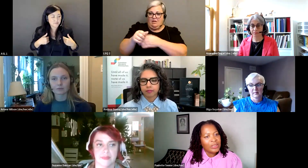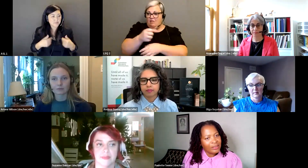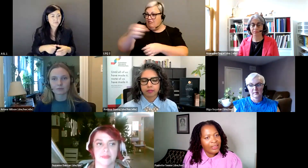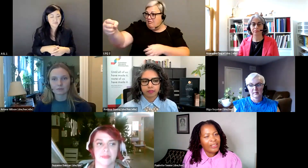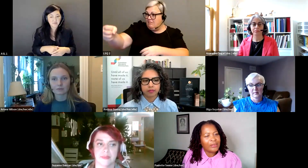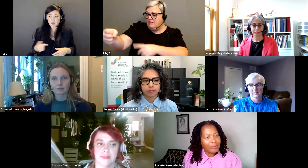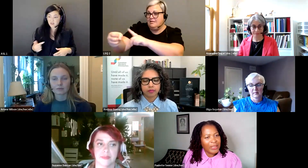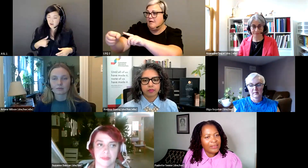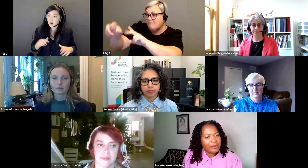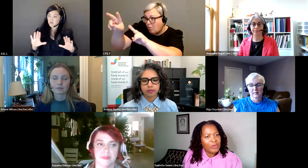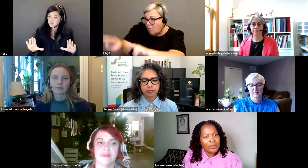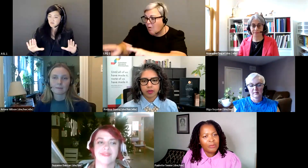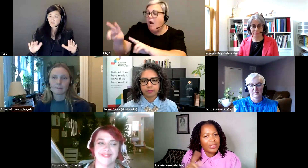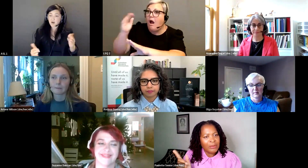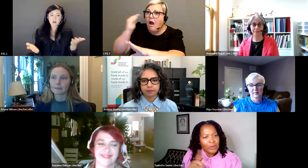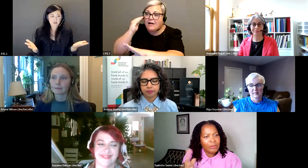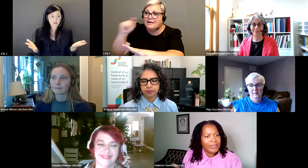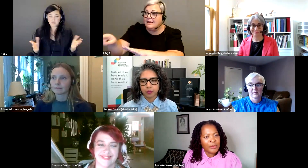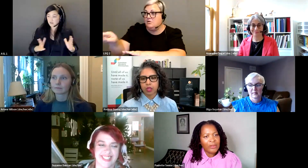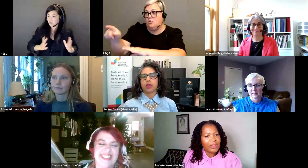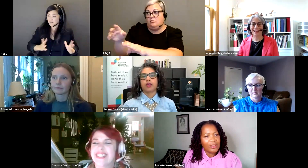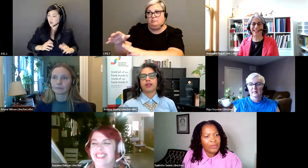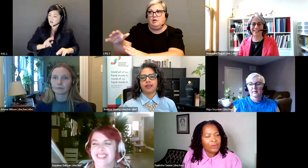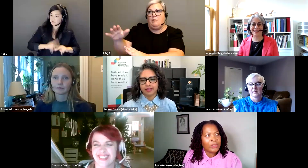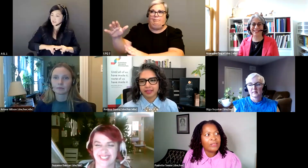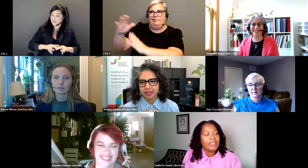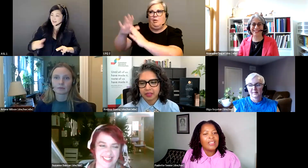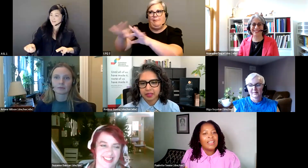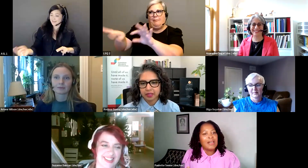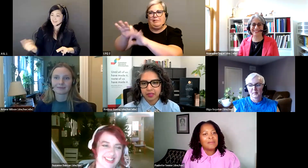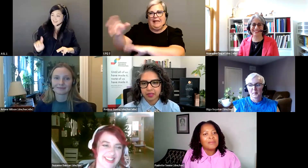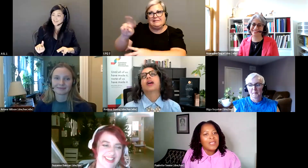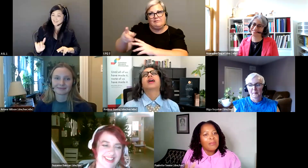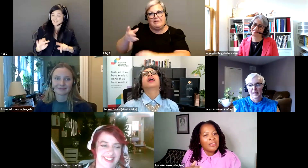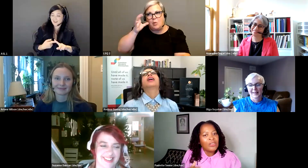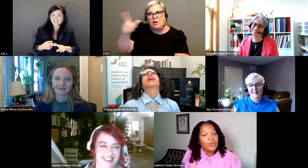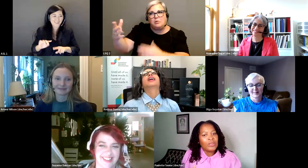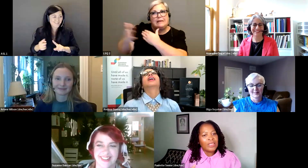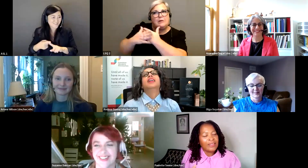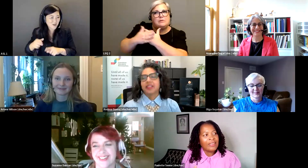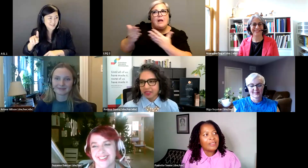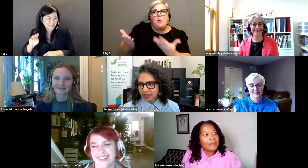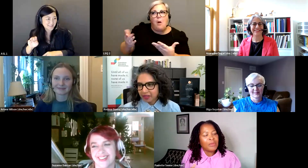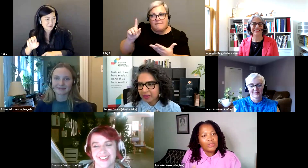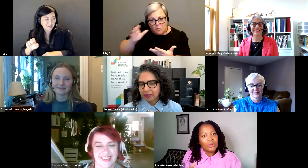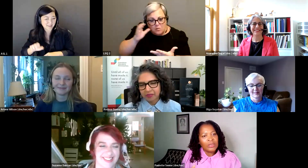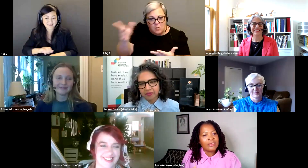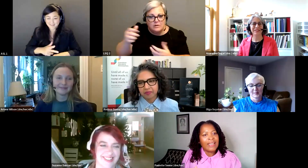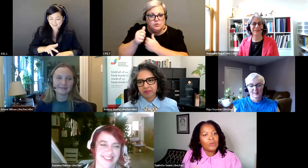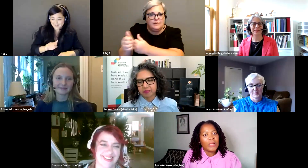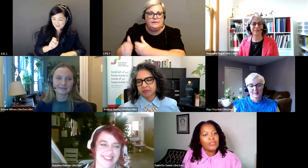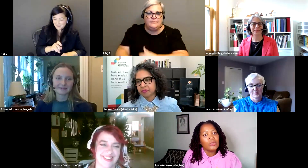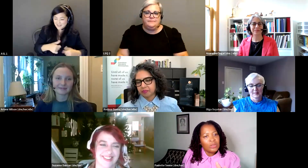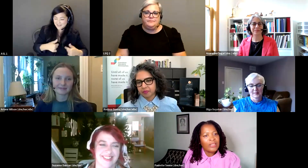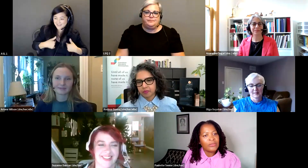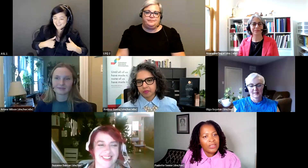and you need to take third base. I'm sorry to bring up the whole baseball thing, even though we lost. But you know, I think it's important to